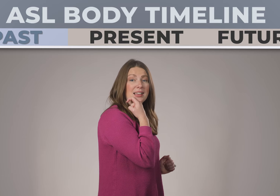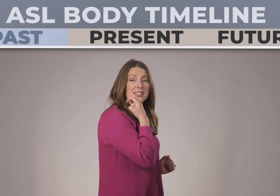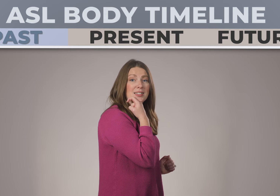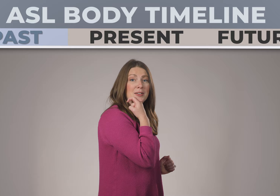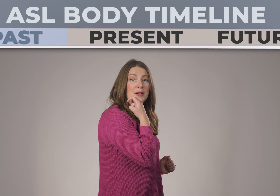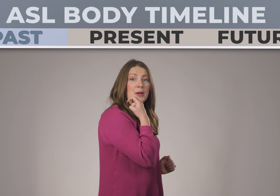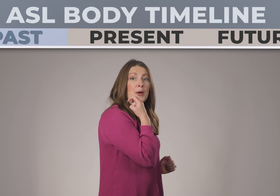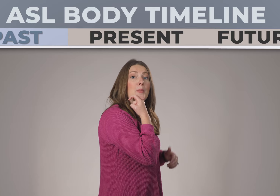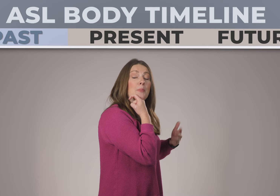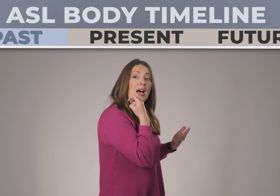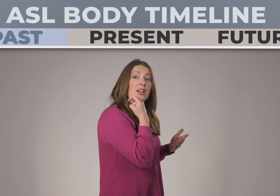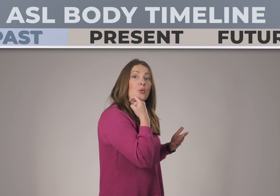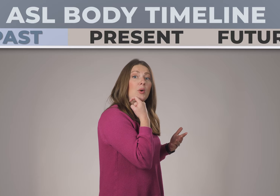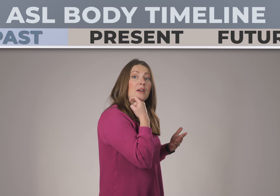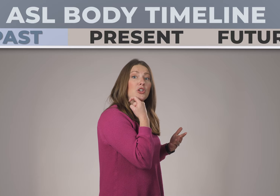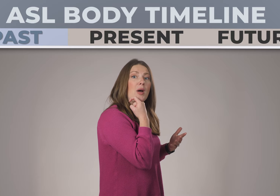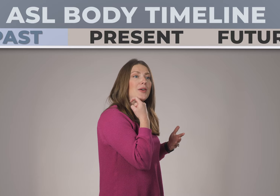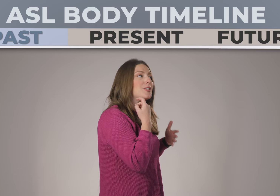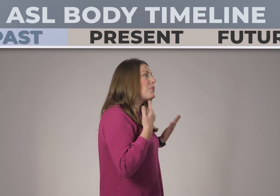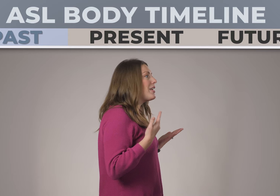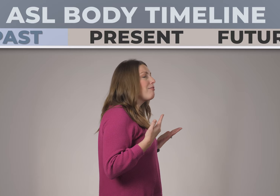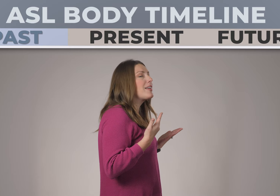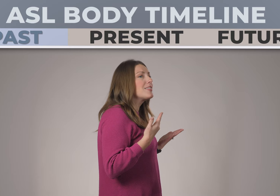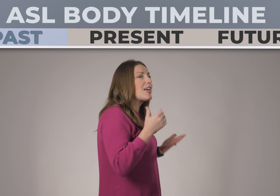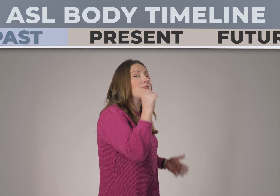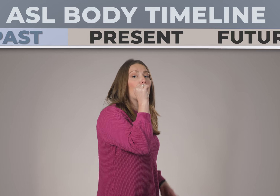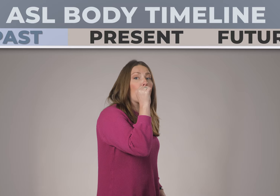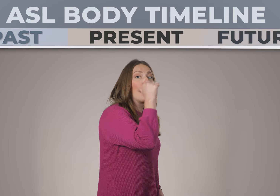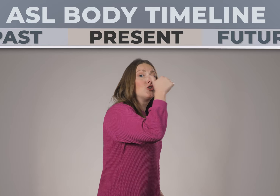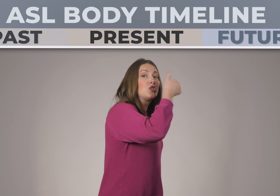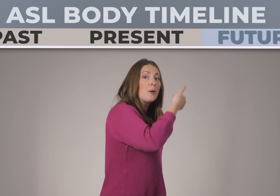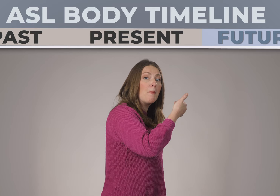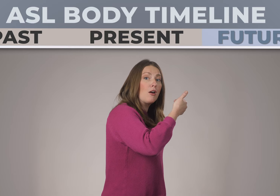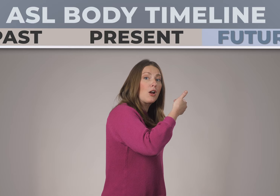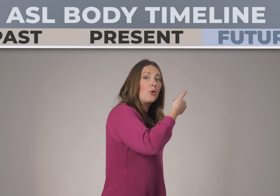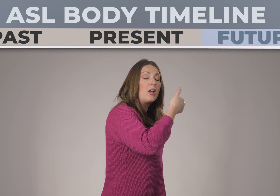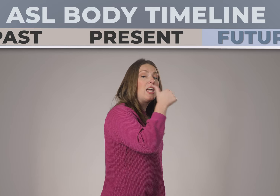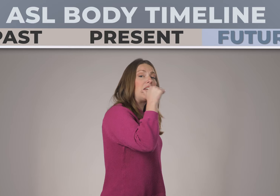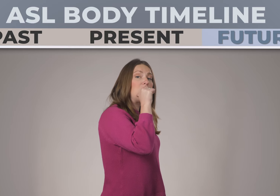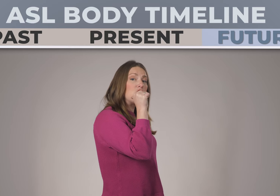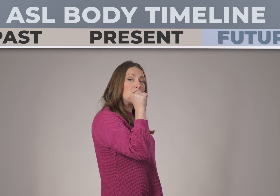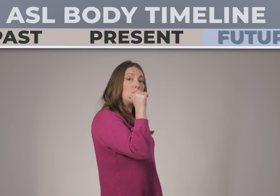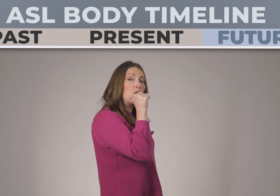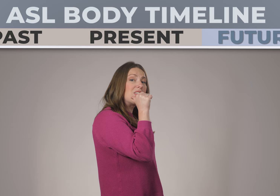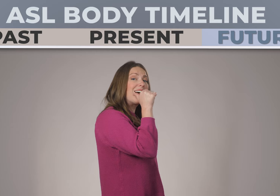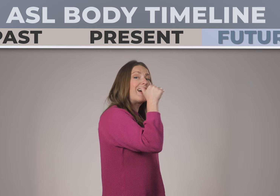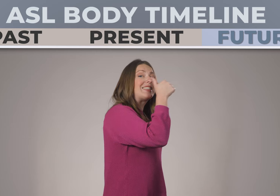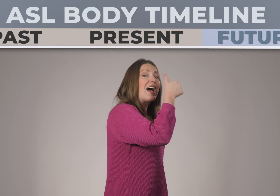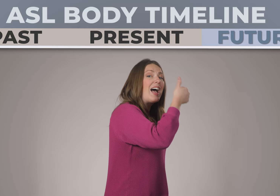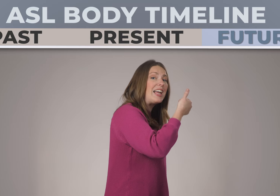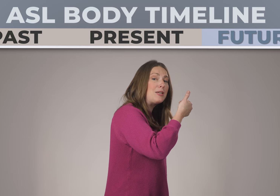past. But whenever you have something like the sign for tomorrow, it just moves a tiny